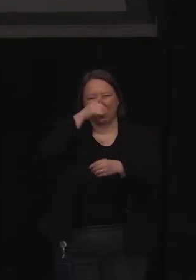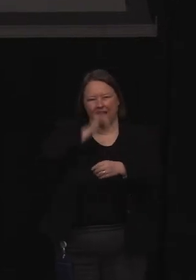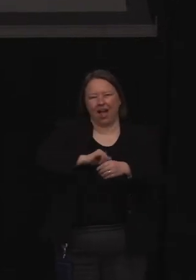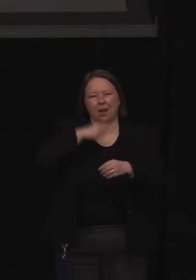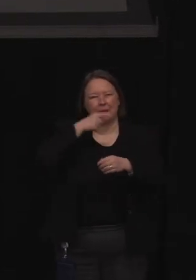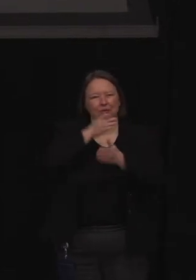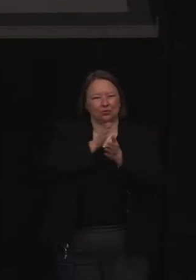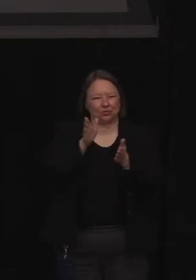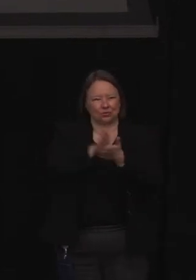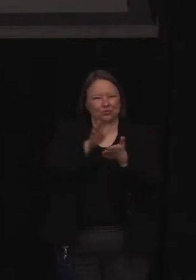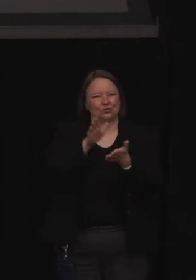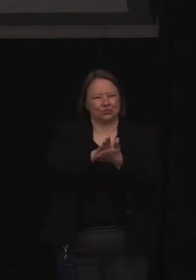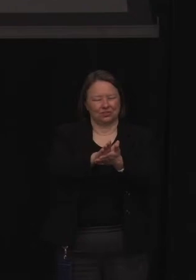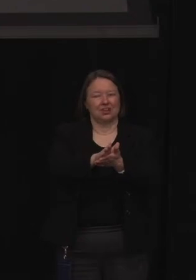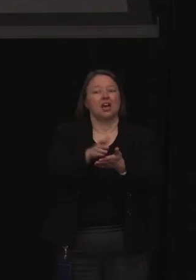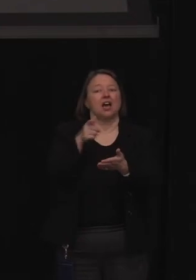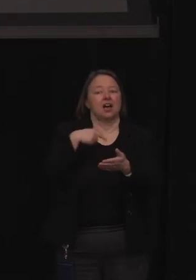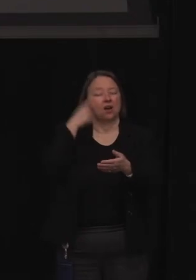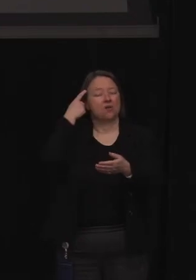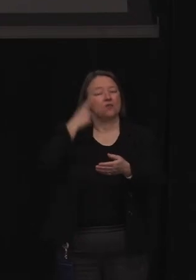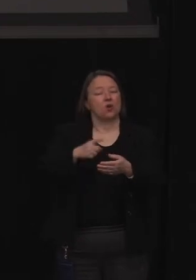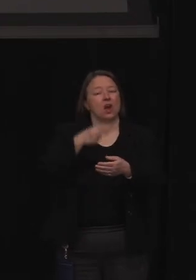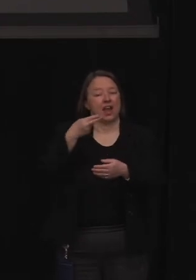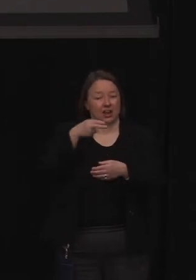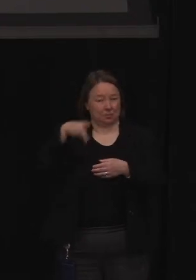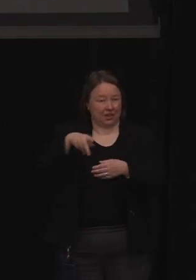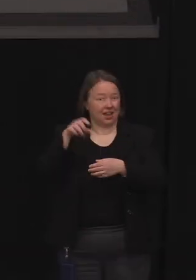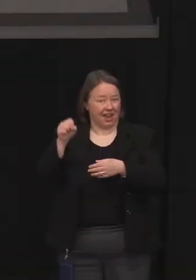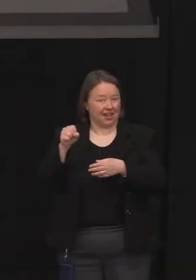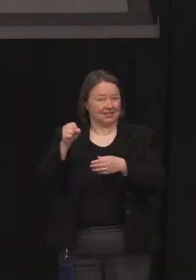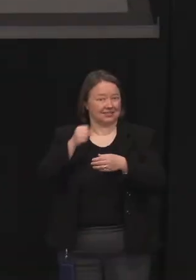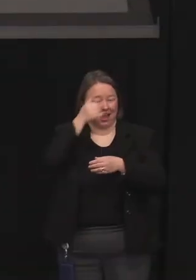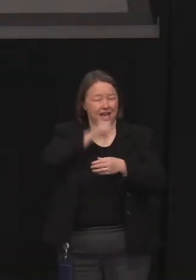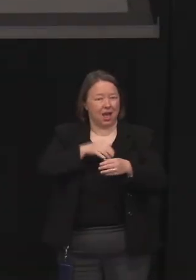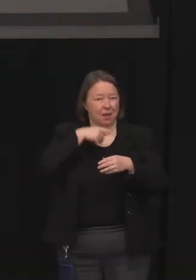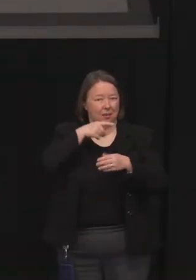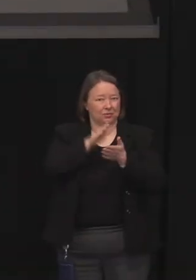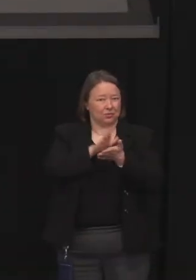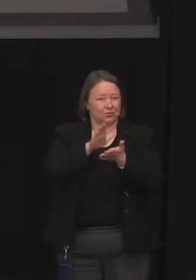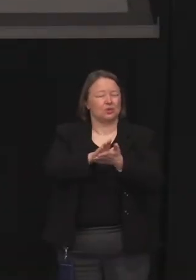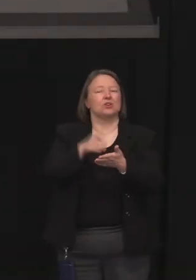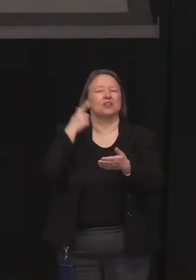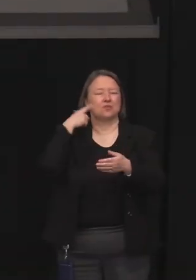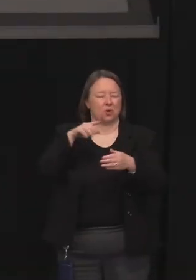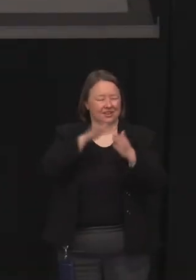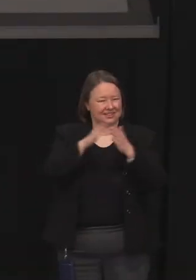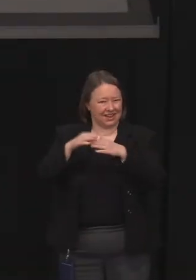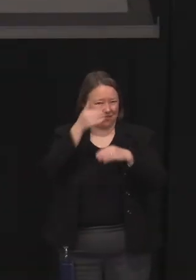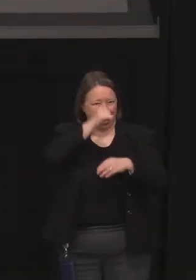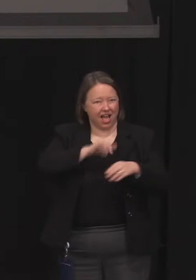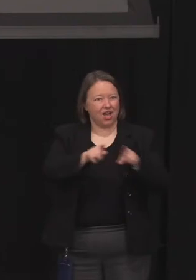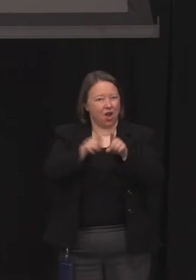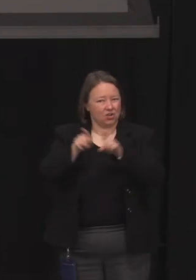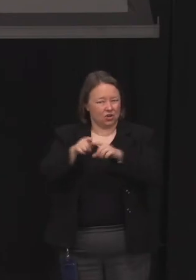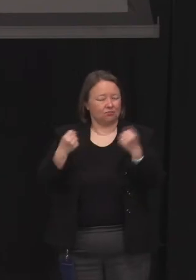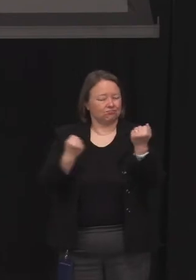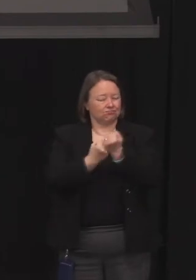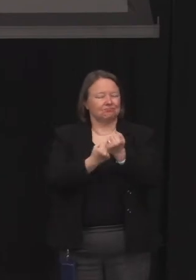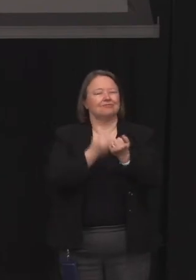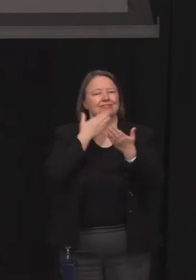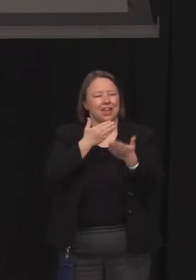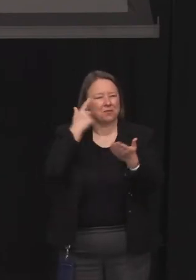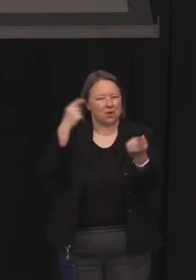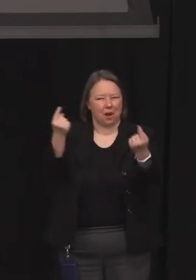behalf of HPS, our Board of Education, and the City of Holland, we thank you for being with us